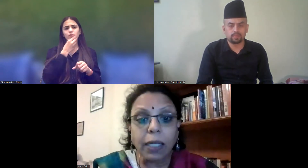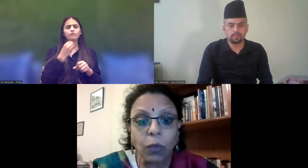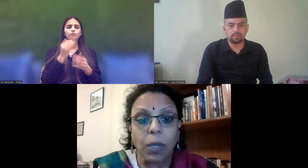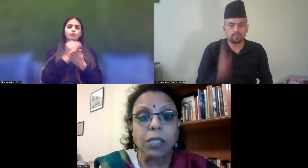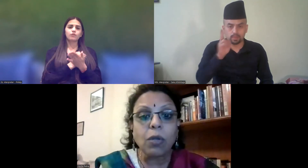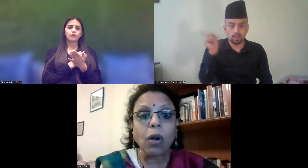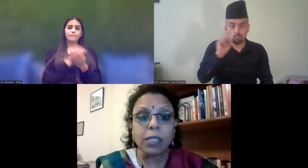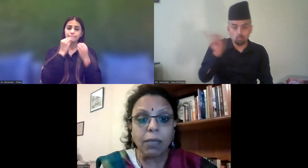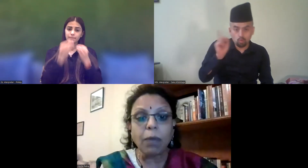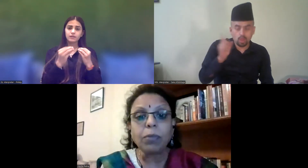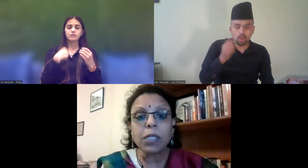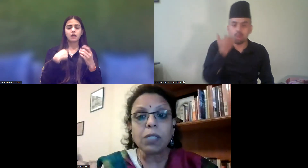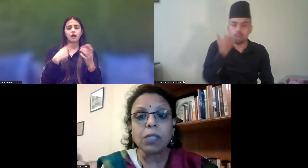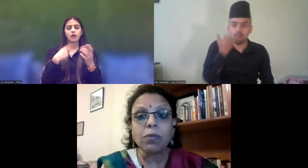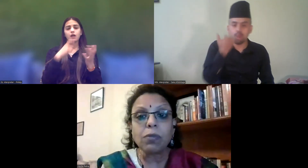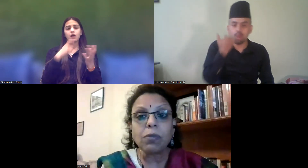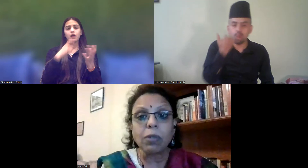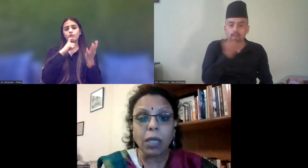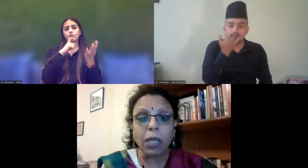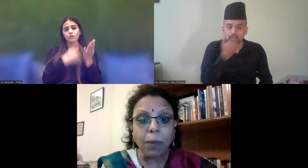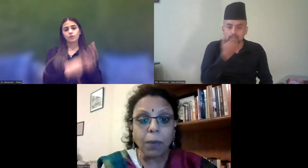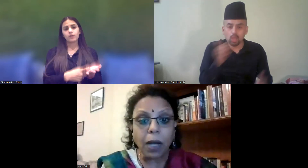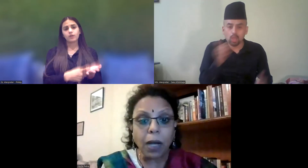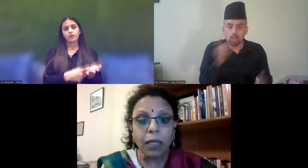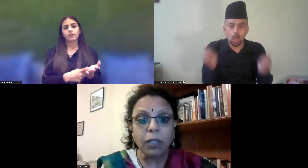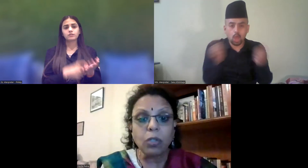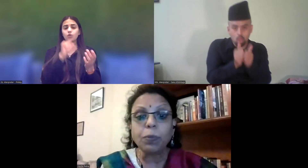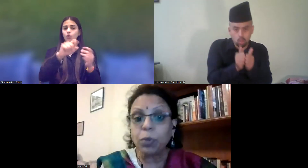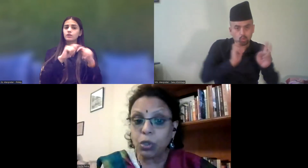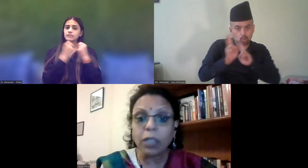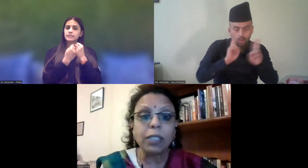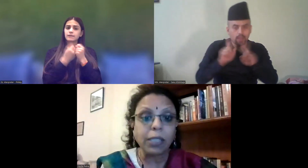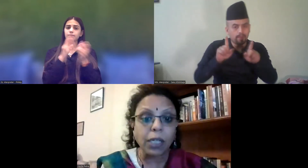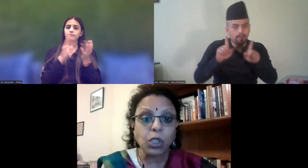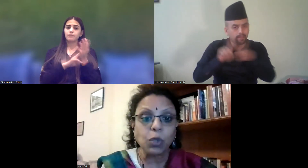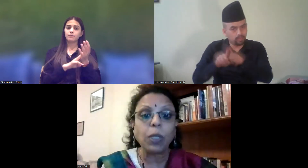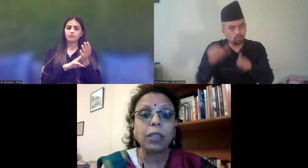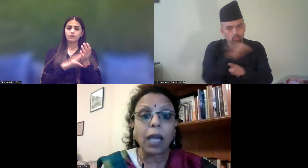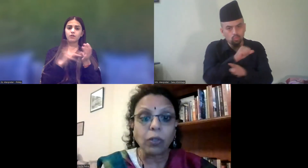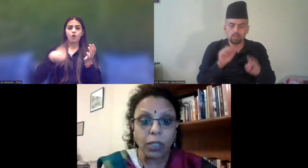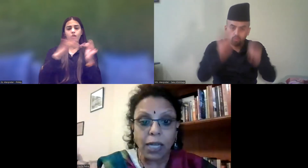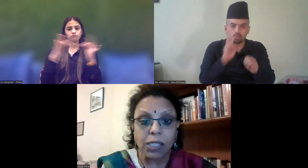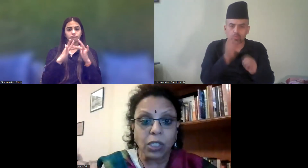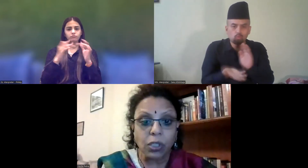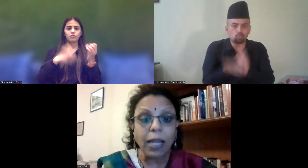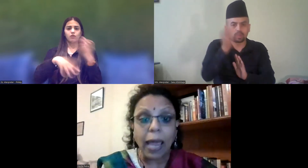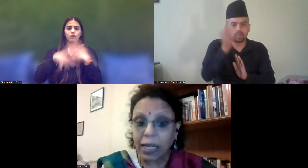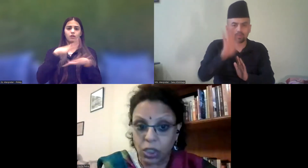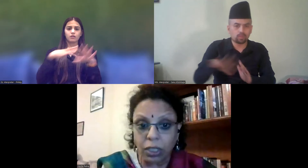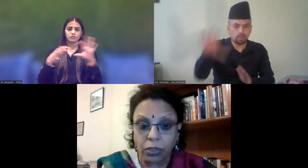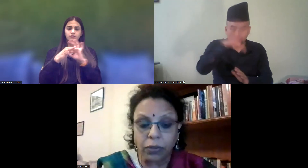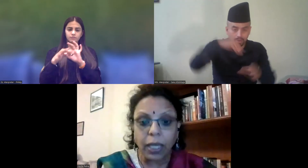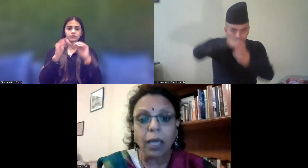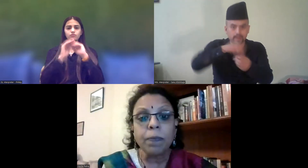I request your team members from Nepal to put you all in touch with that organization